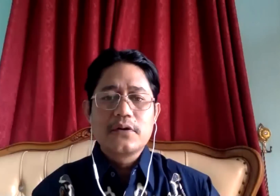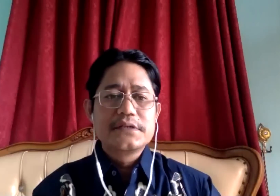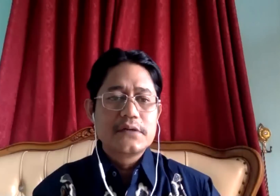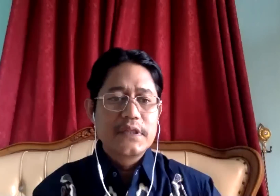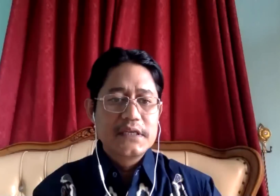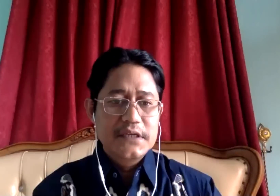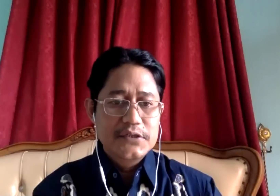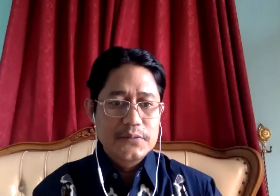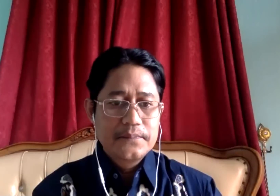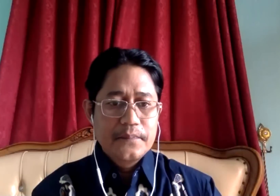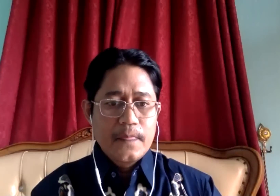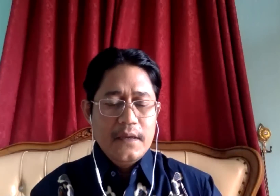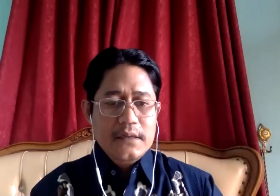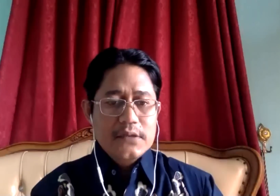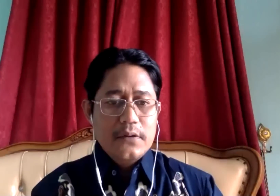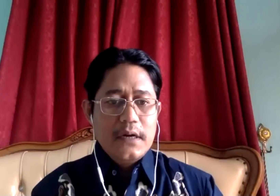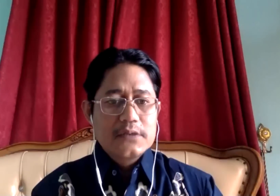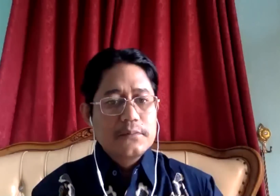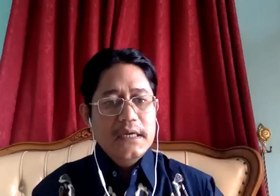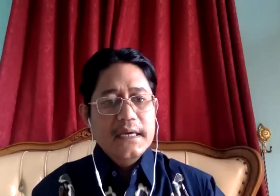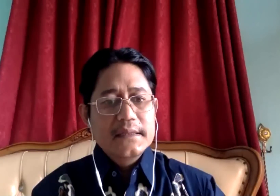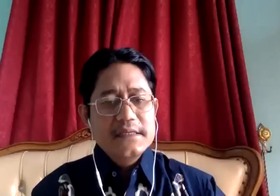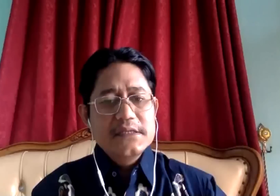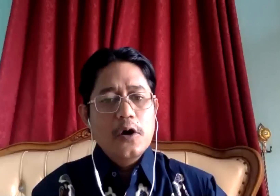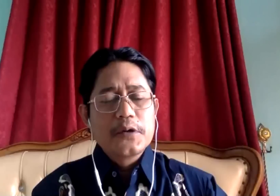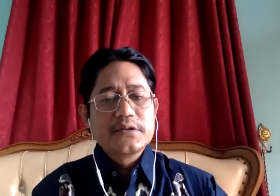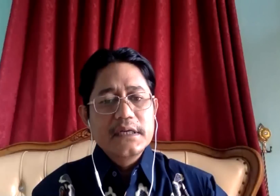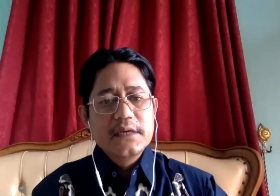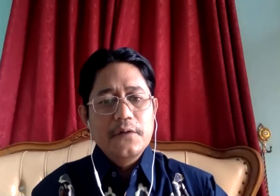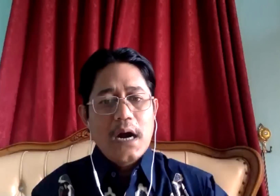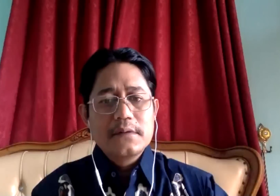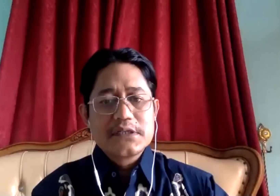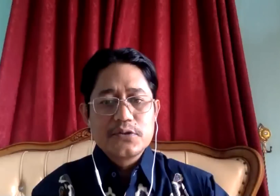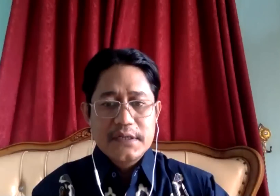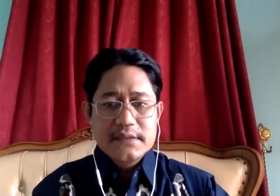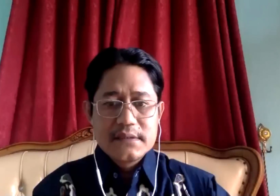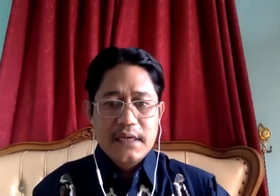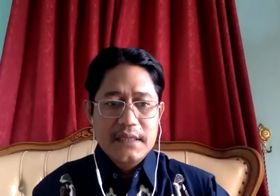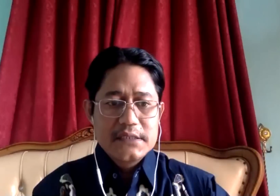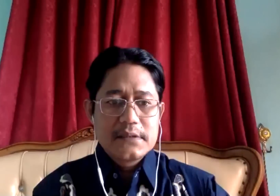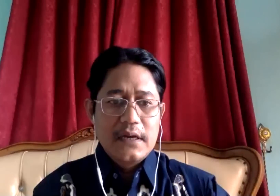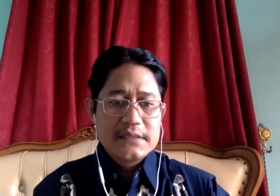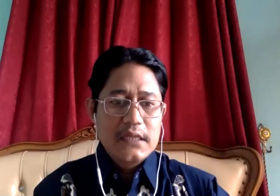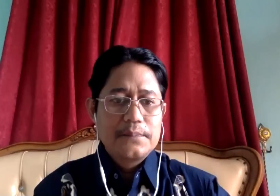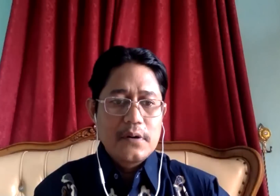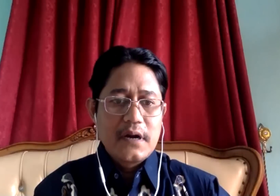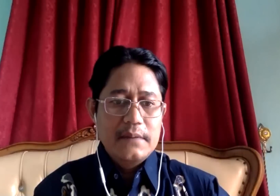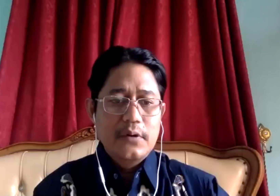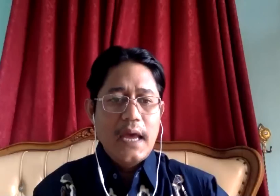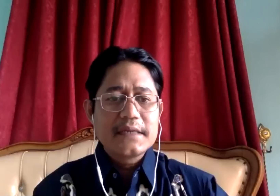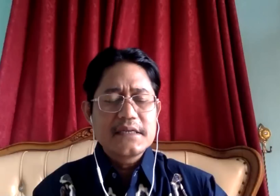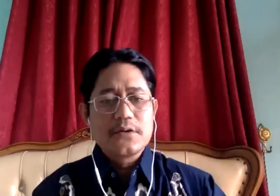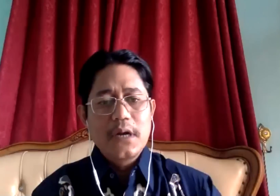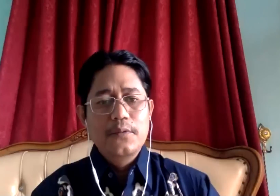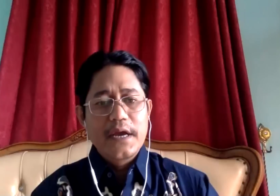now concerned with this issue. So to me, that this is the opportunity for our students in this study program